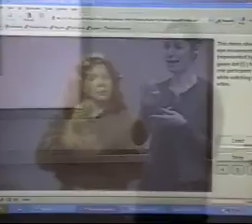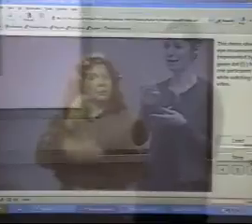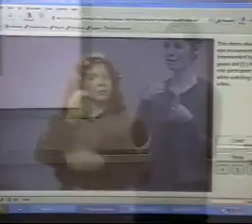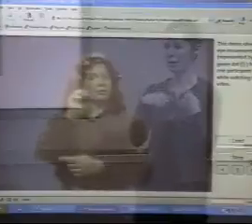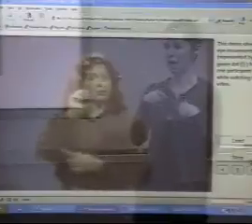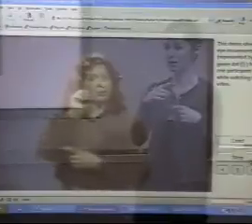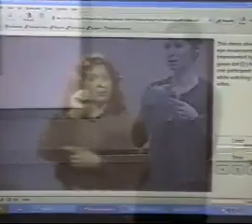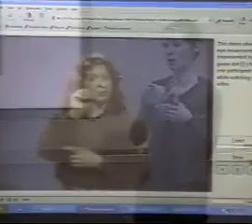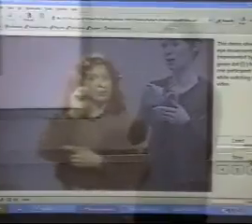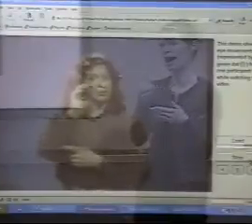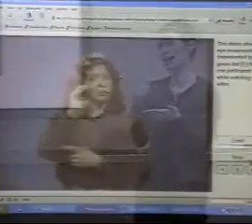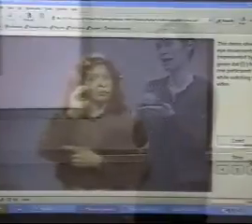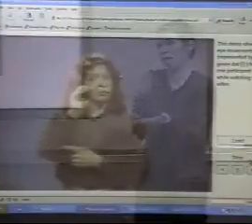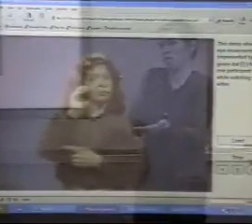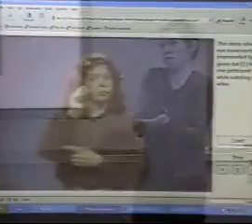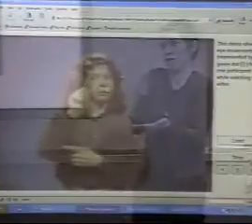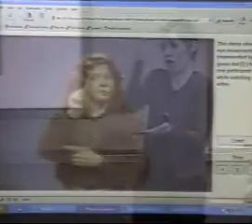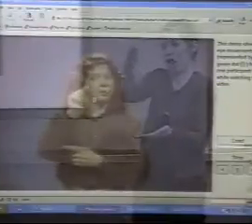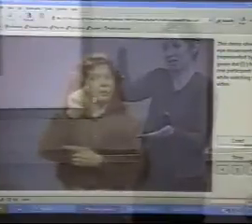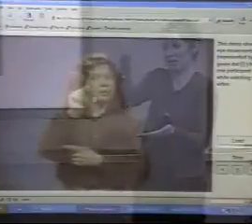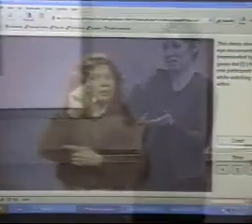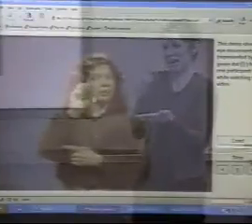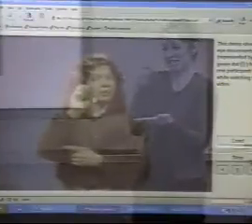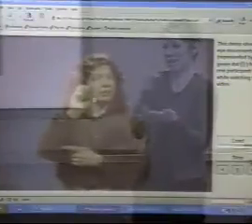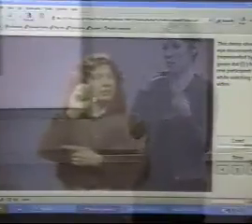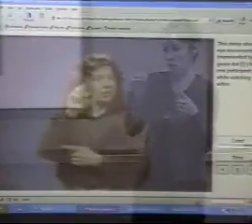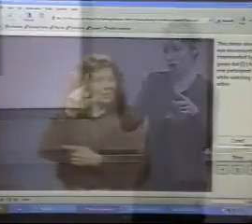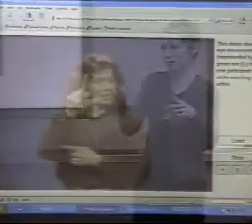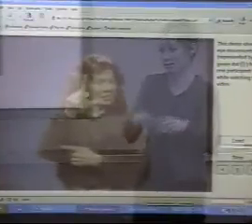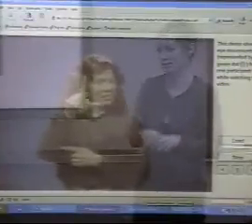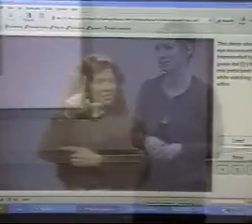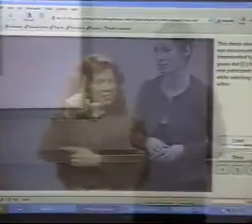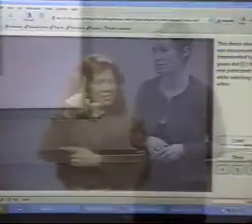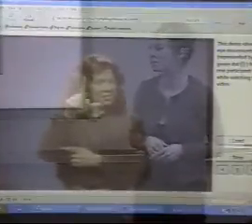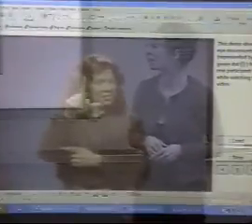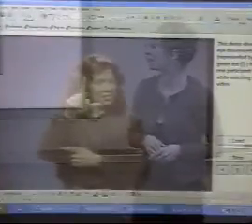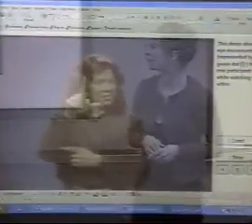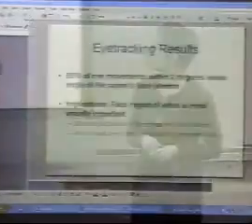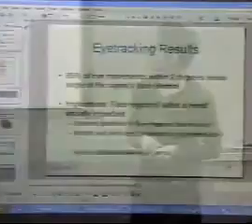that that idea is actually working.